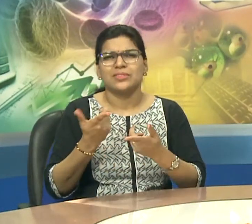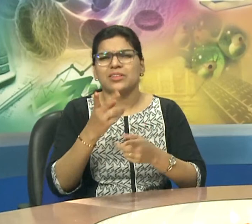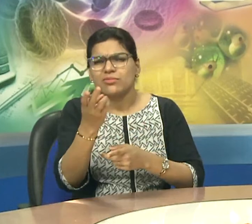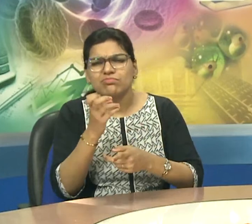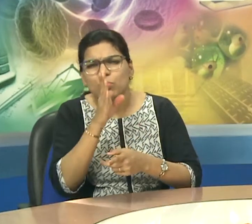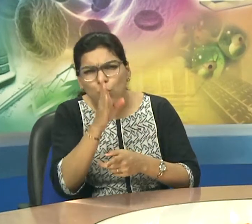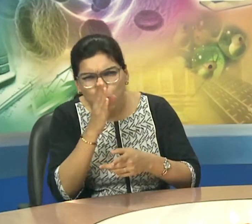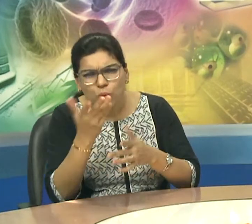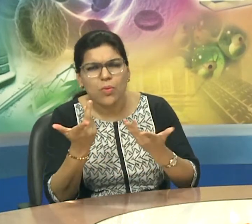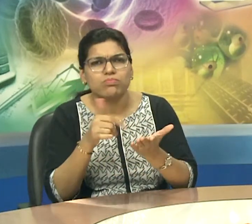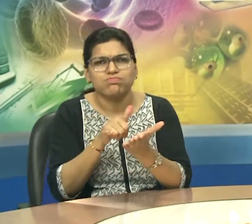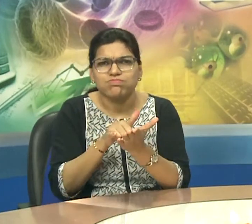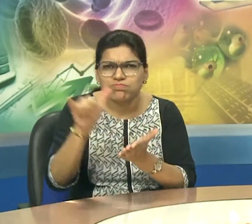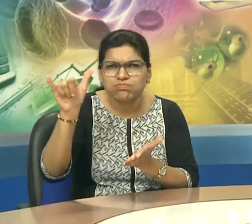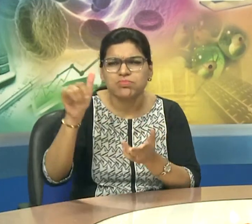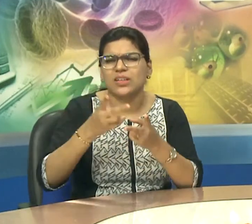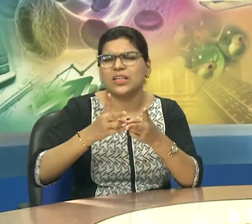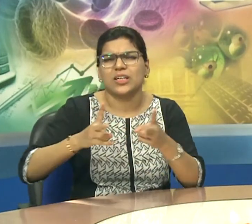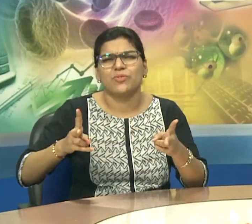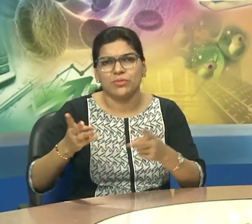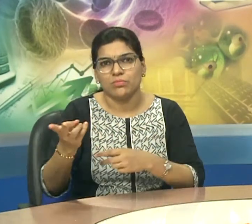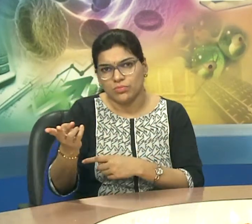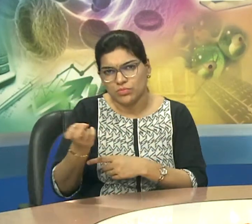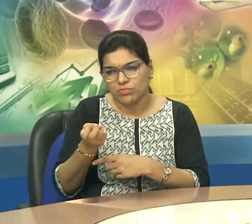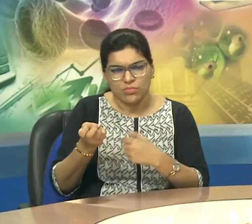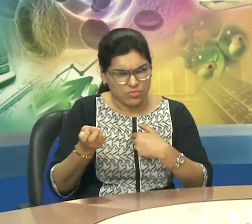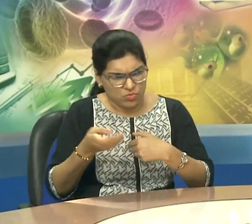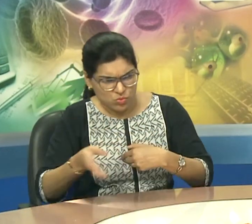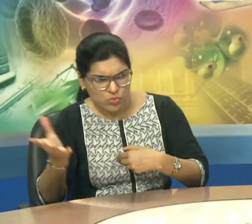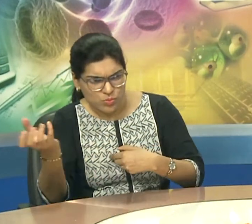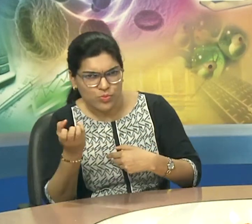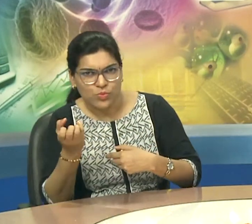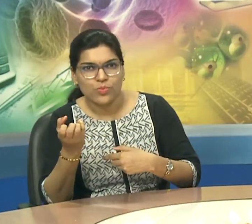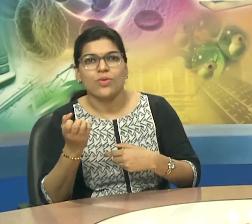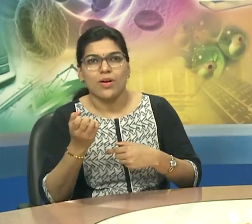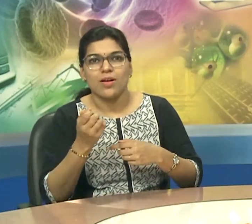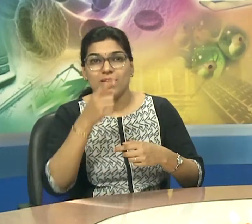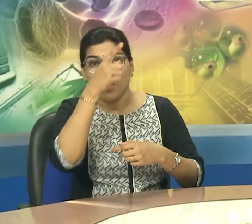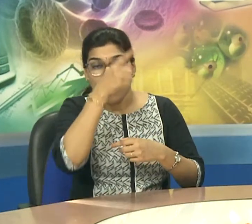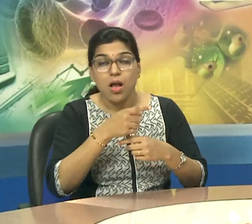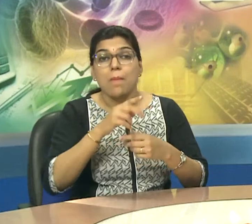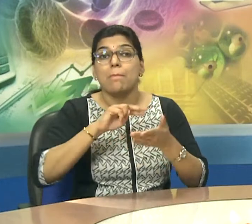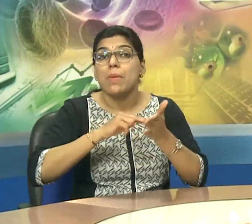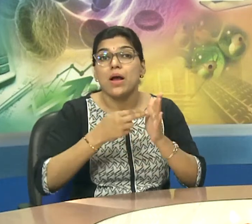ticket? Any ticket, it can be any ticket, train ticket or aeroplane ticket.